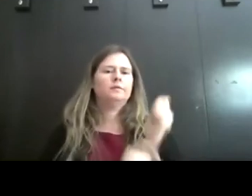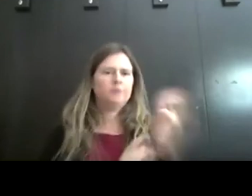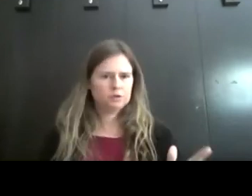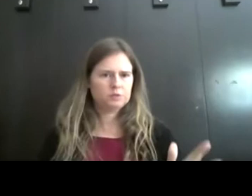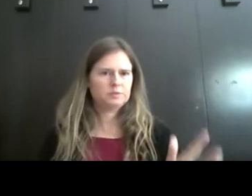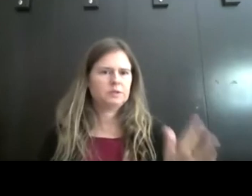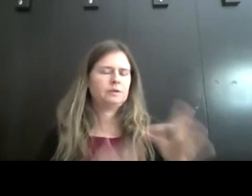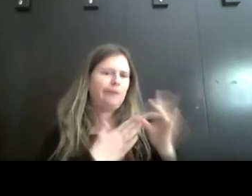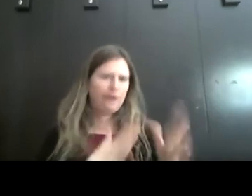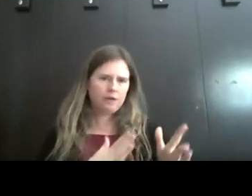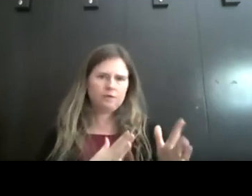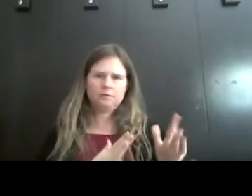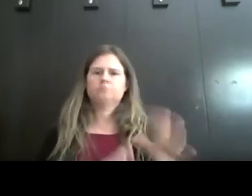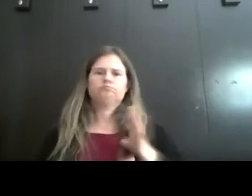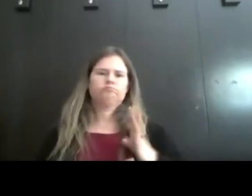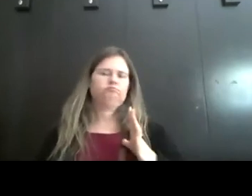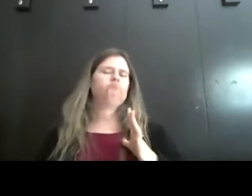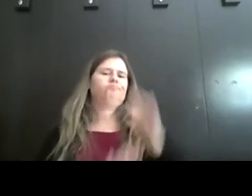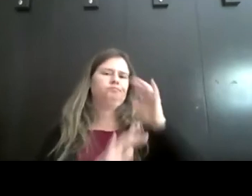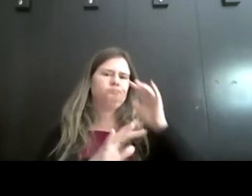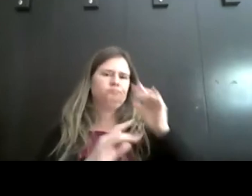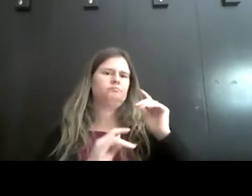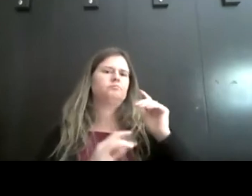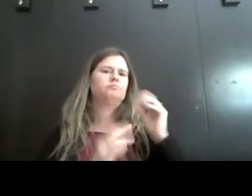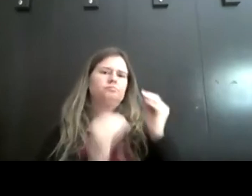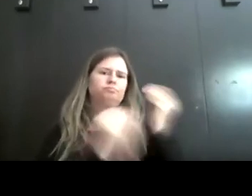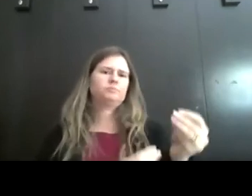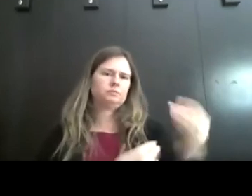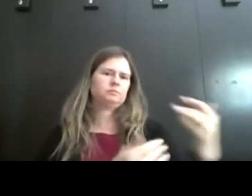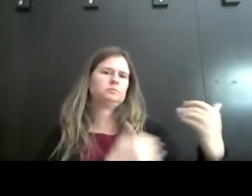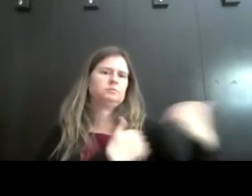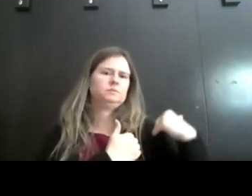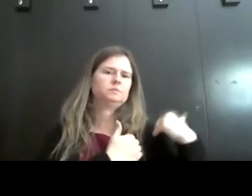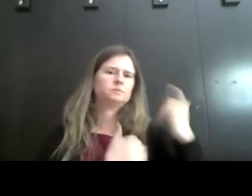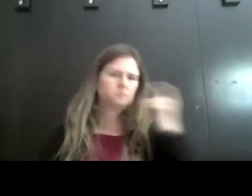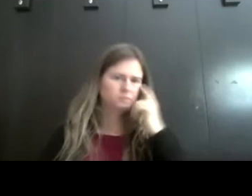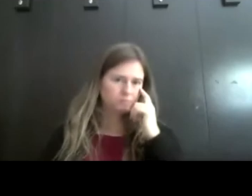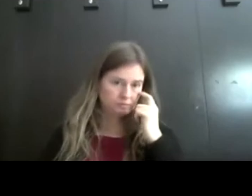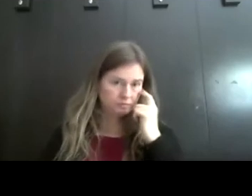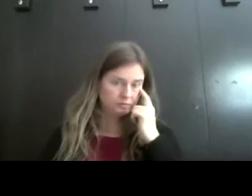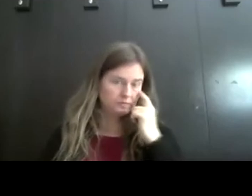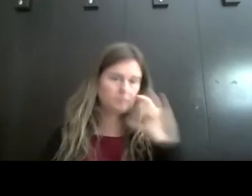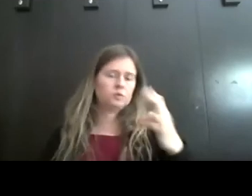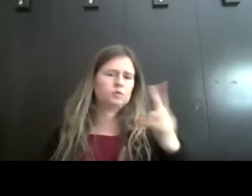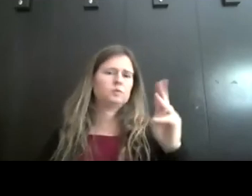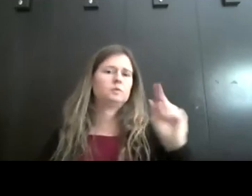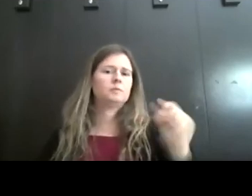they have and will be in the Chumash culture. And the Tataviam are very similar.